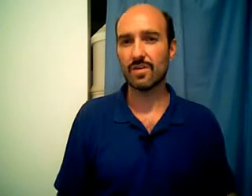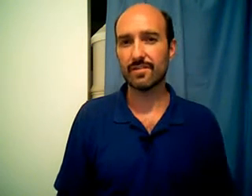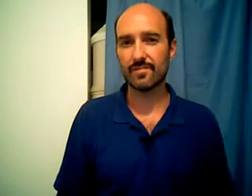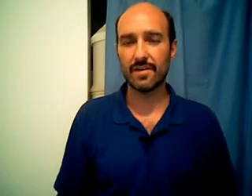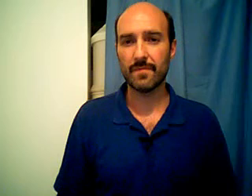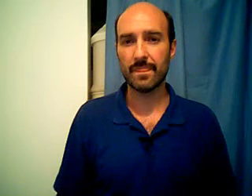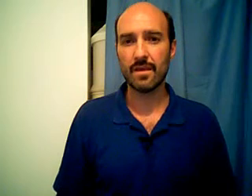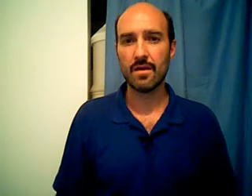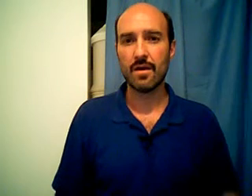from there.